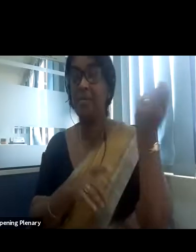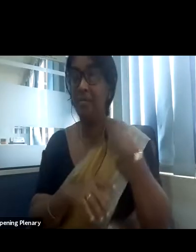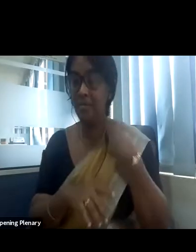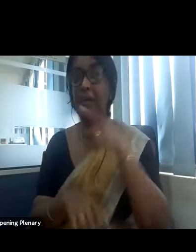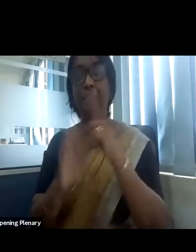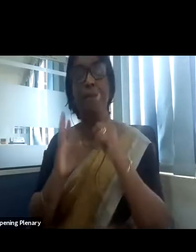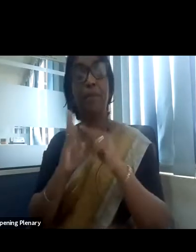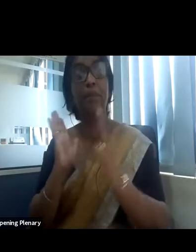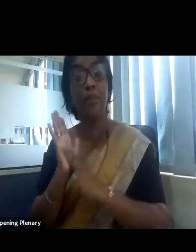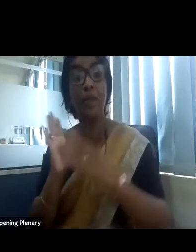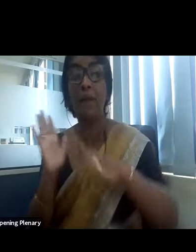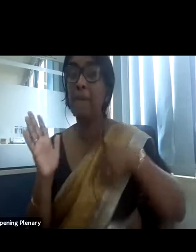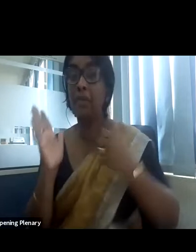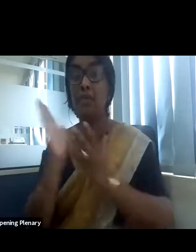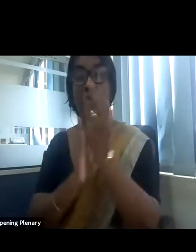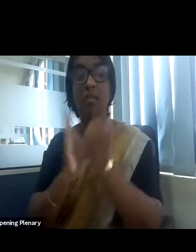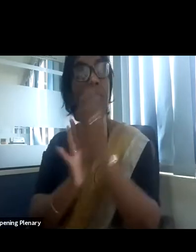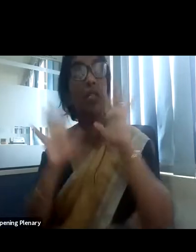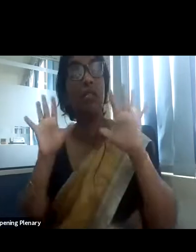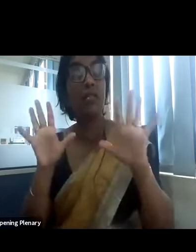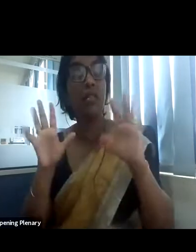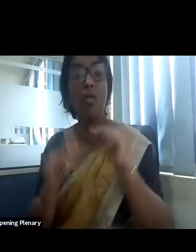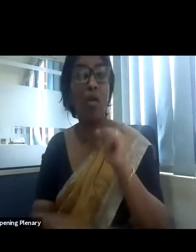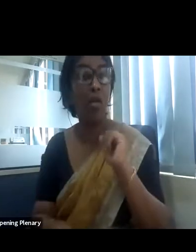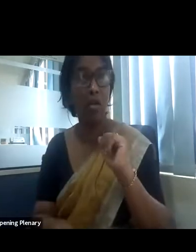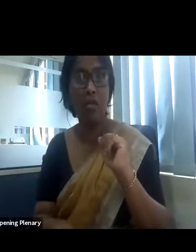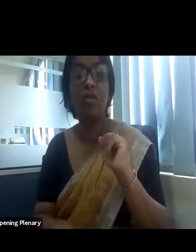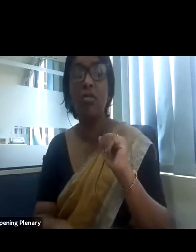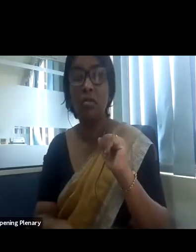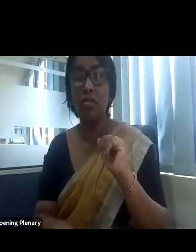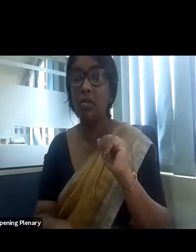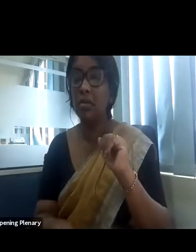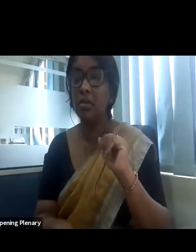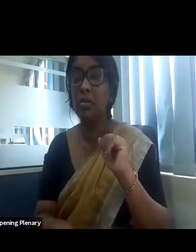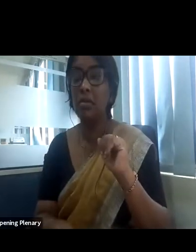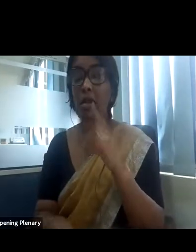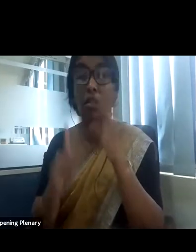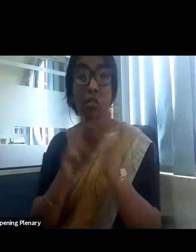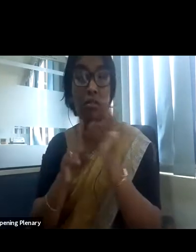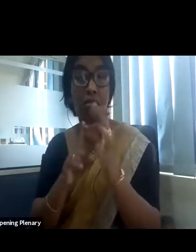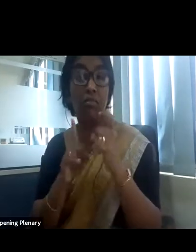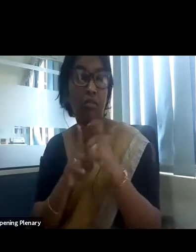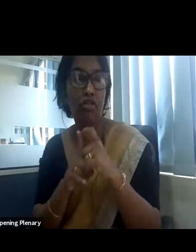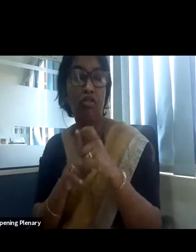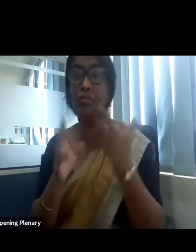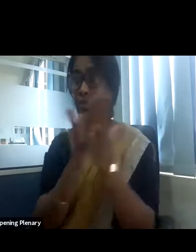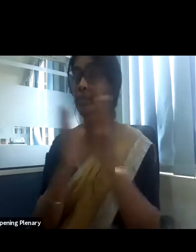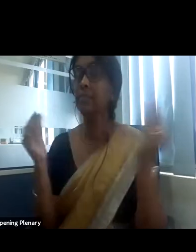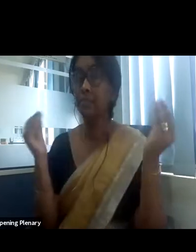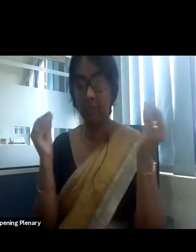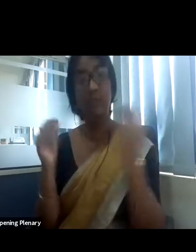at ending extreme poverty, is that a principle to be guided by, or is that a fundamental human right? It's